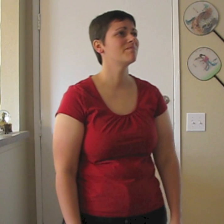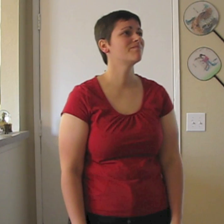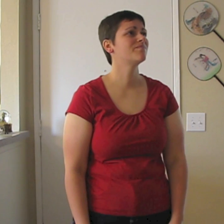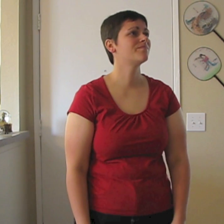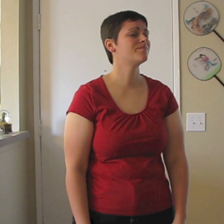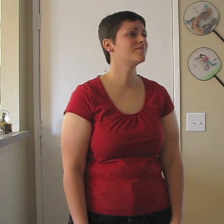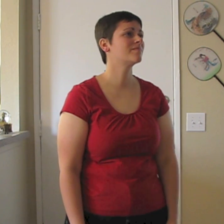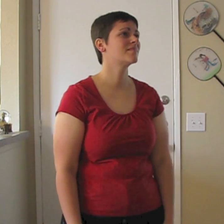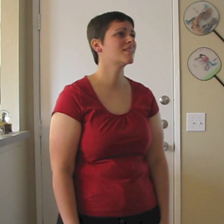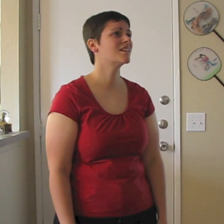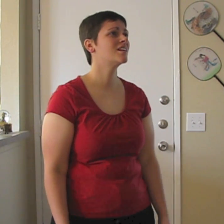away."